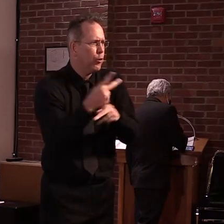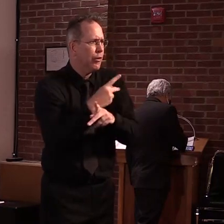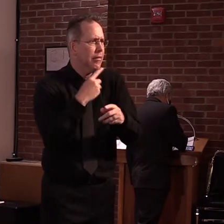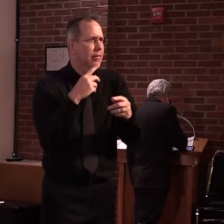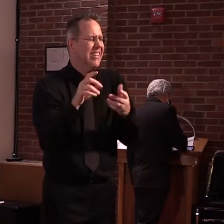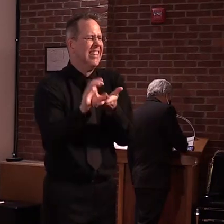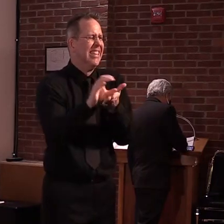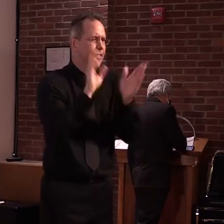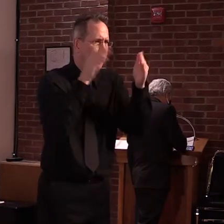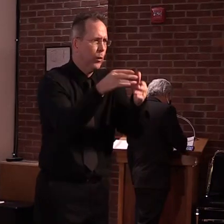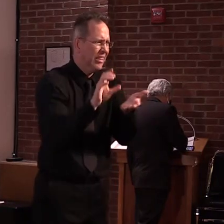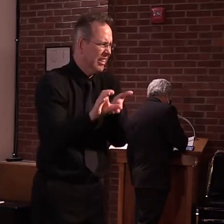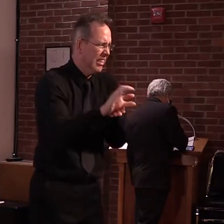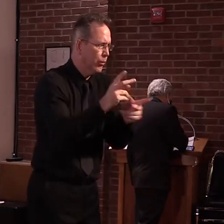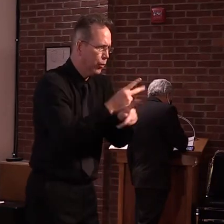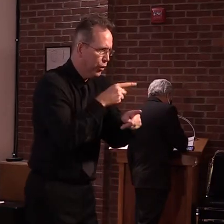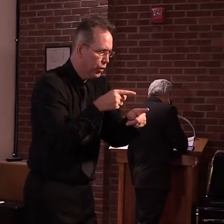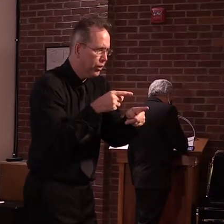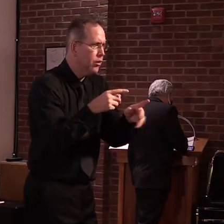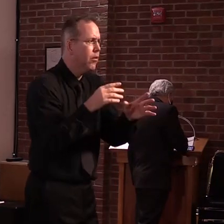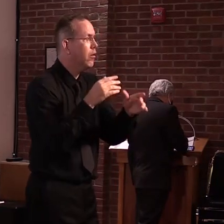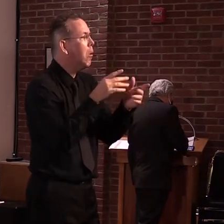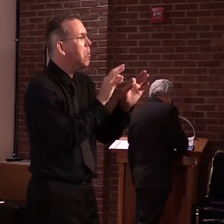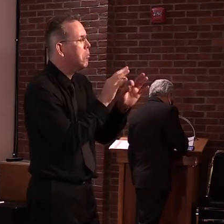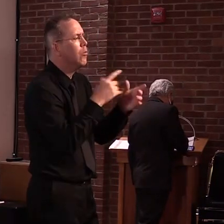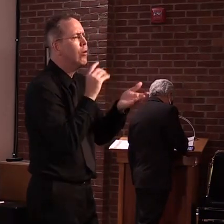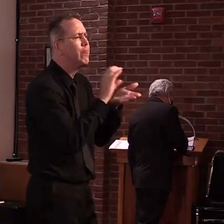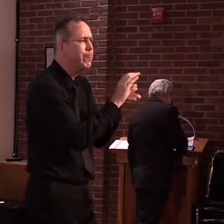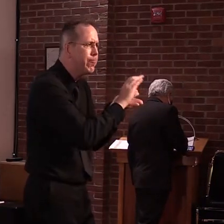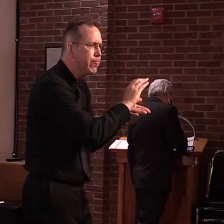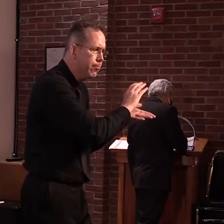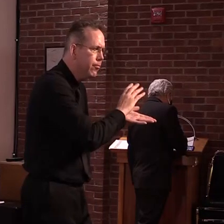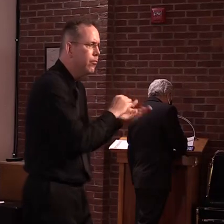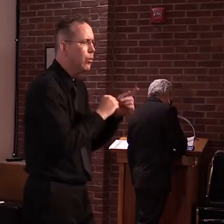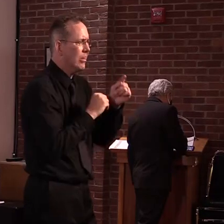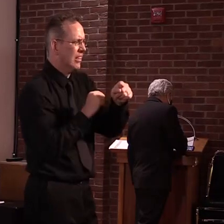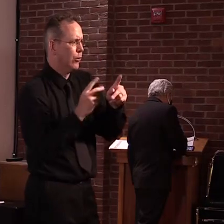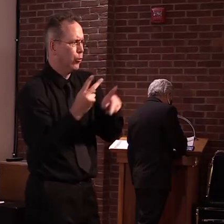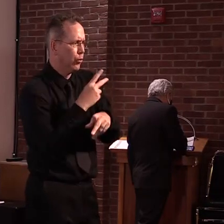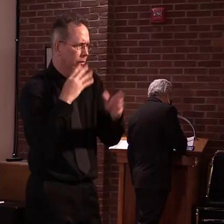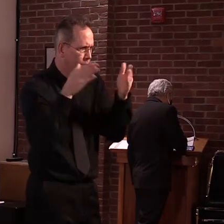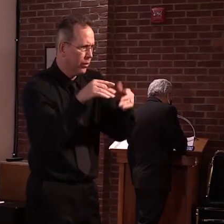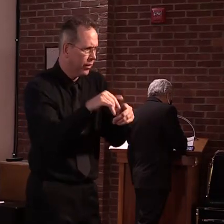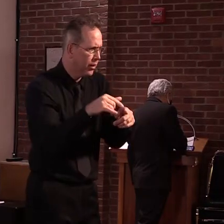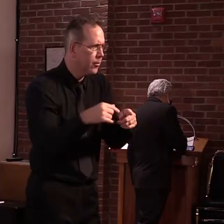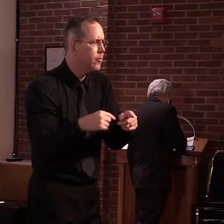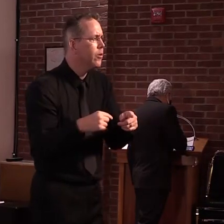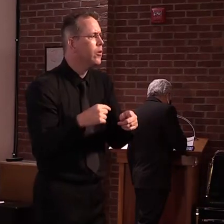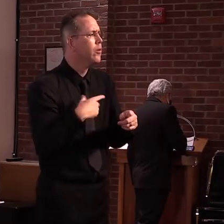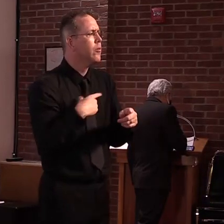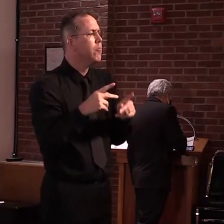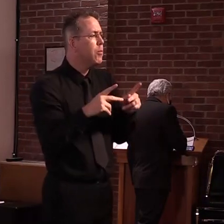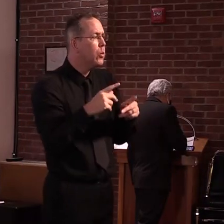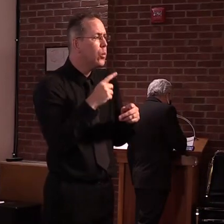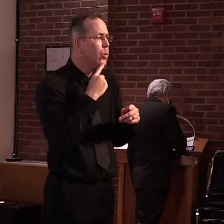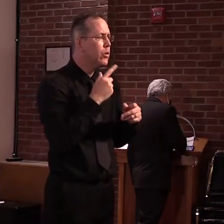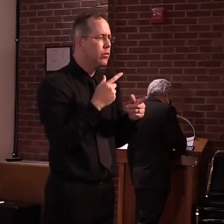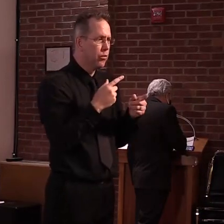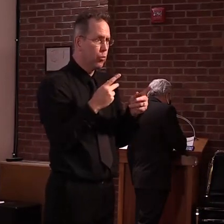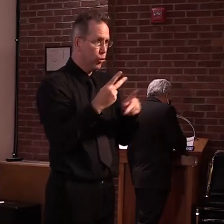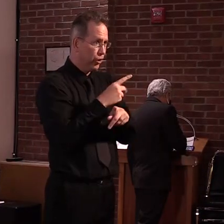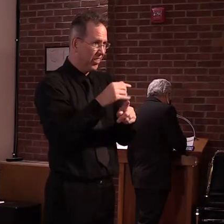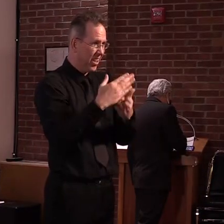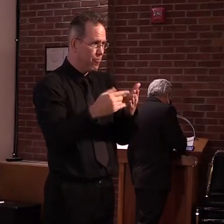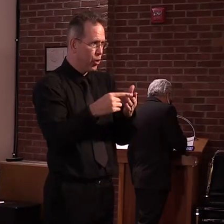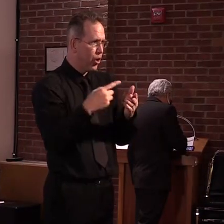will be a ceiling in terms of annual revenue beyond which may not be eligible. So we are gearing this